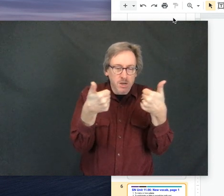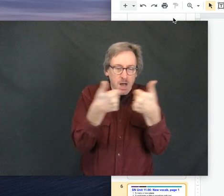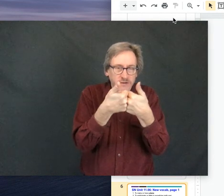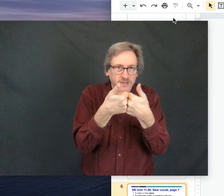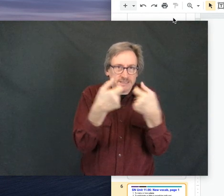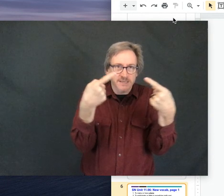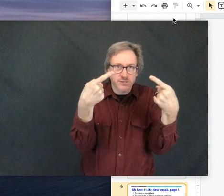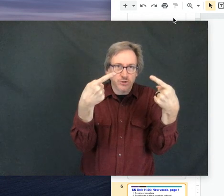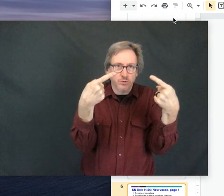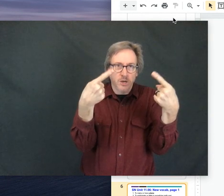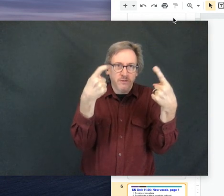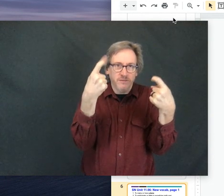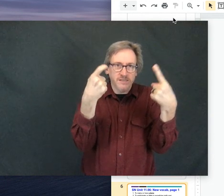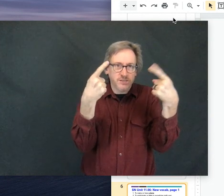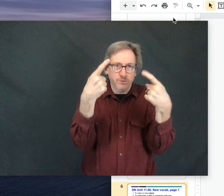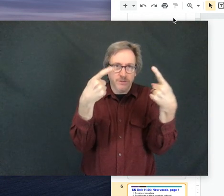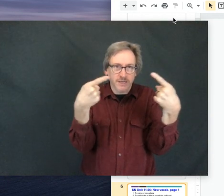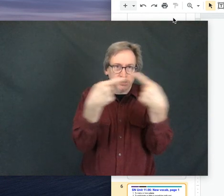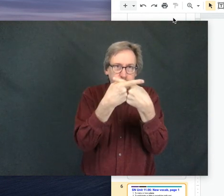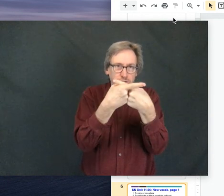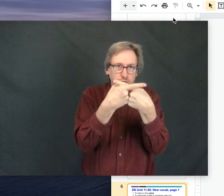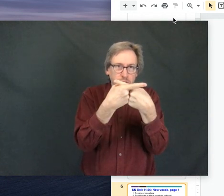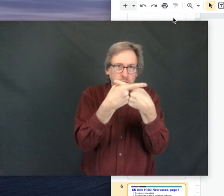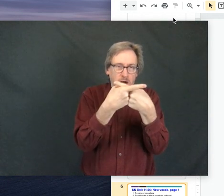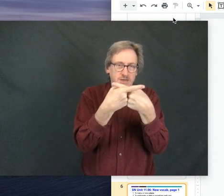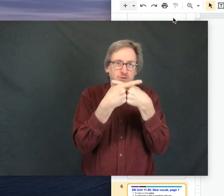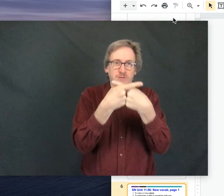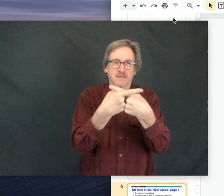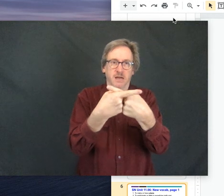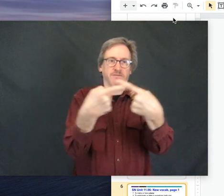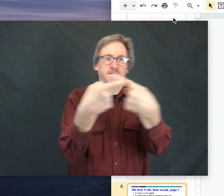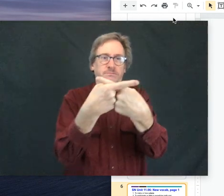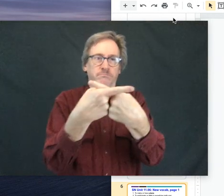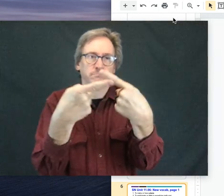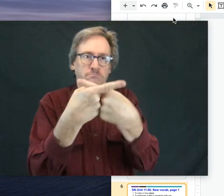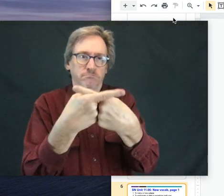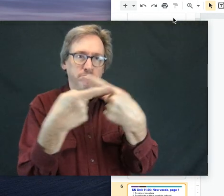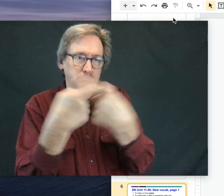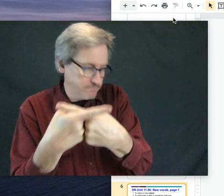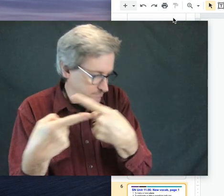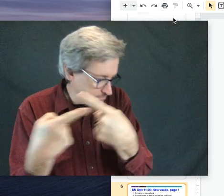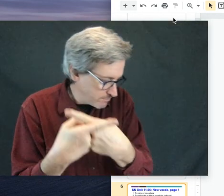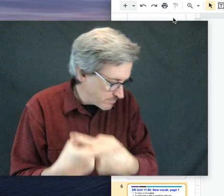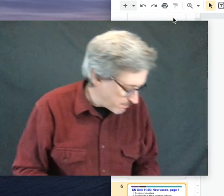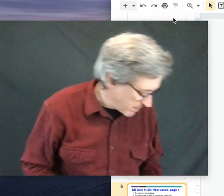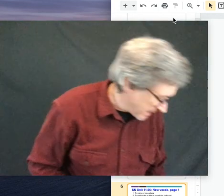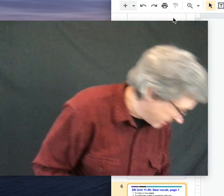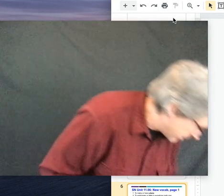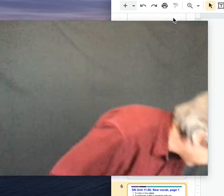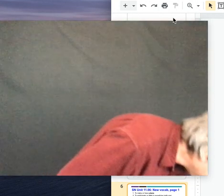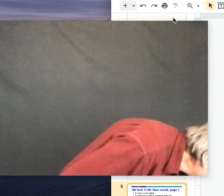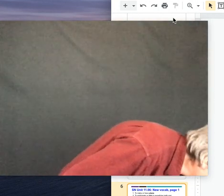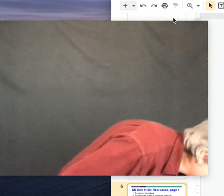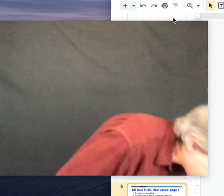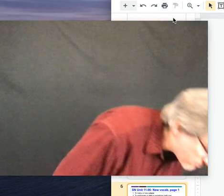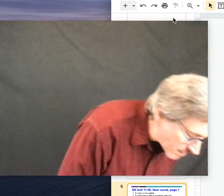So conflict is these two things are in direct conflict. They block each